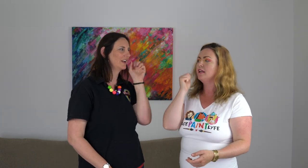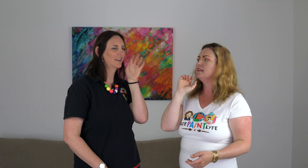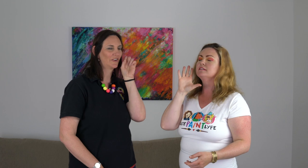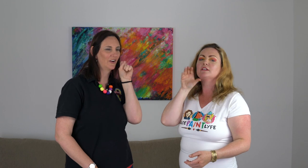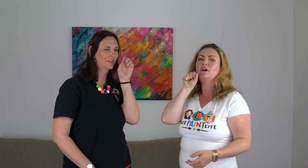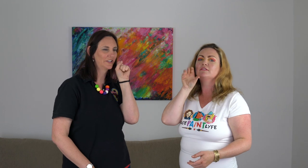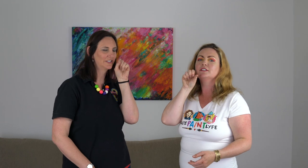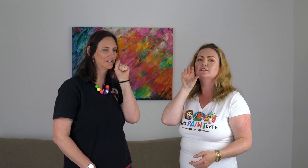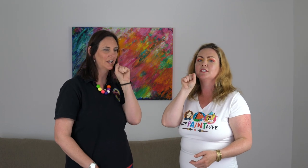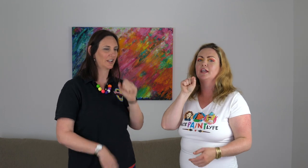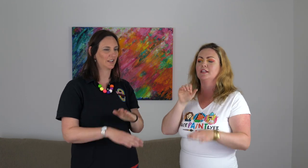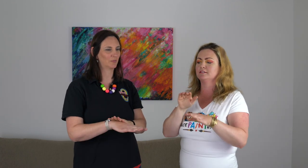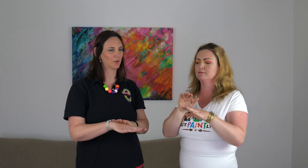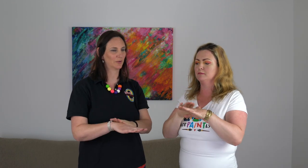and orange and blue.